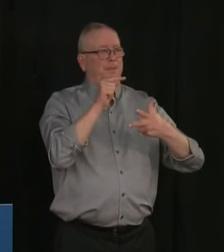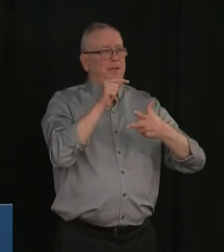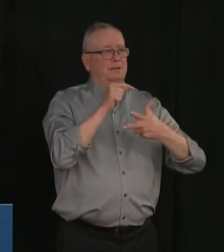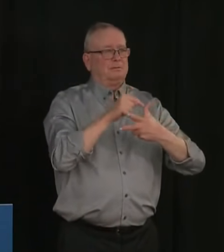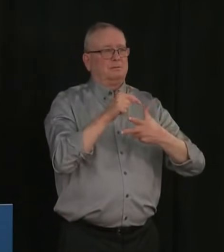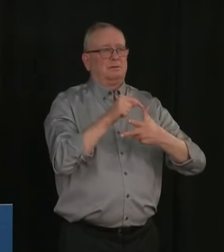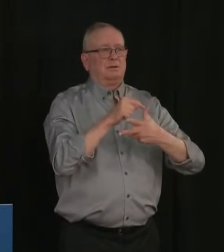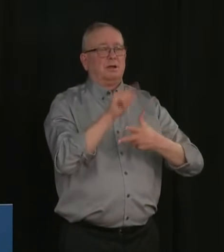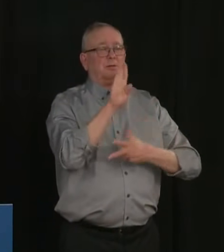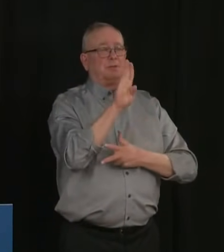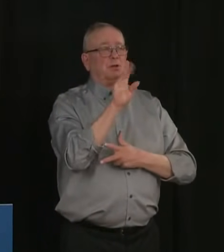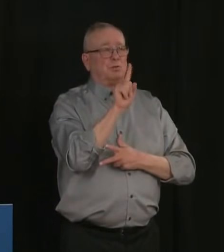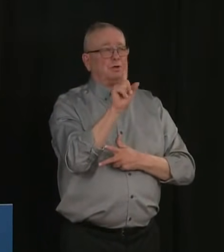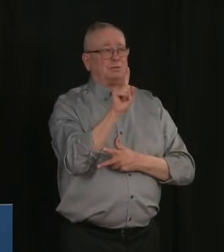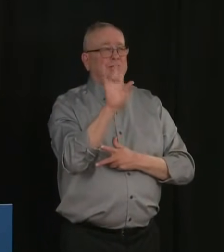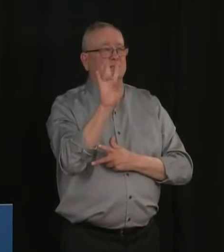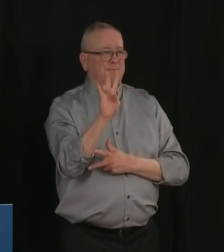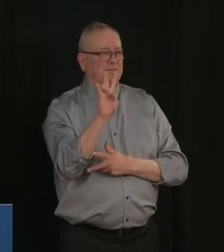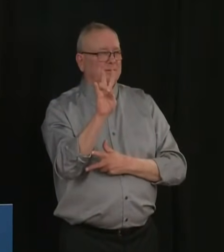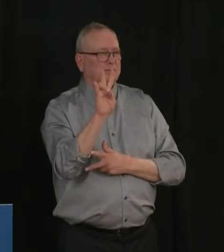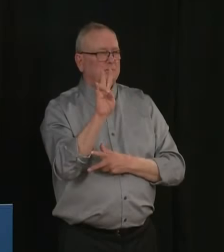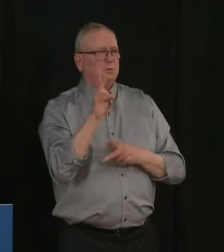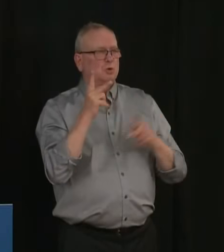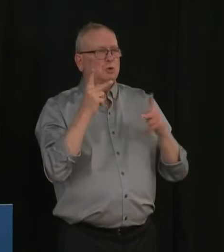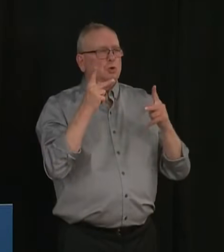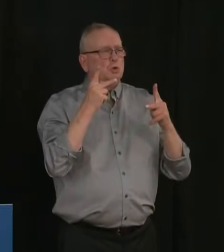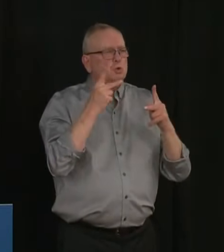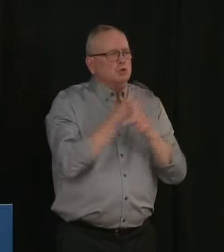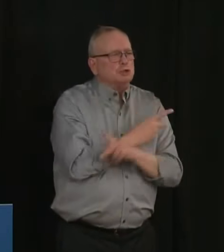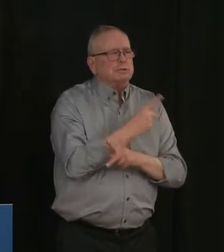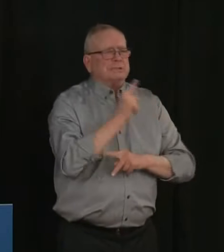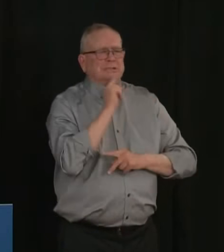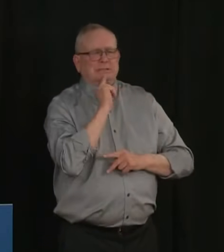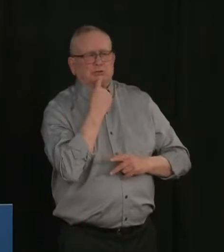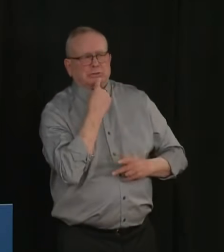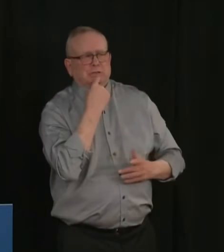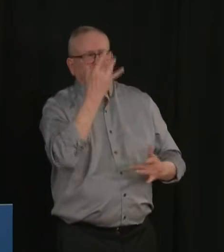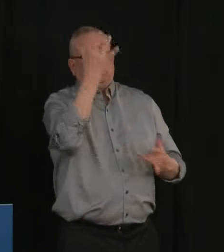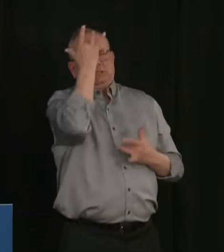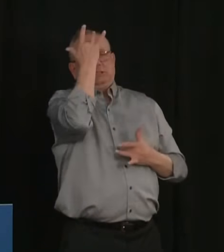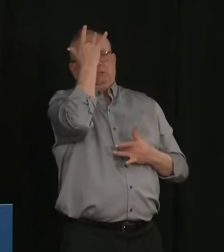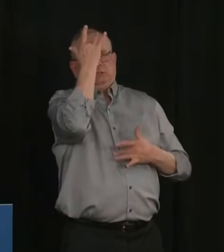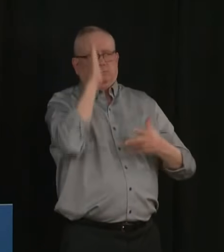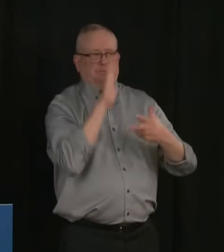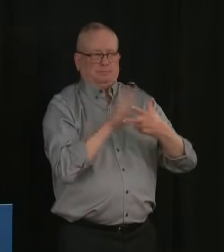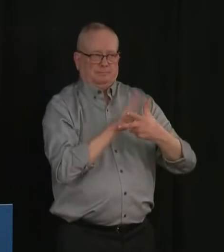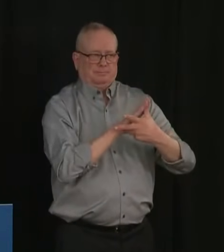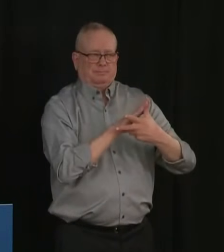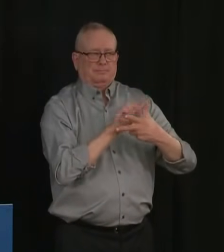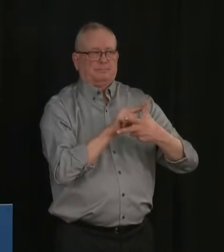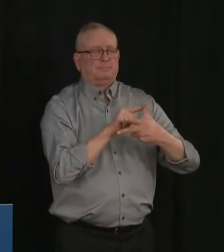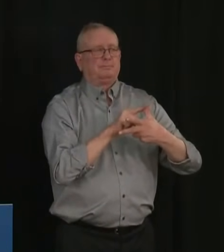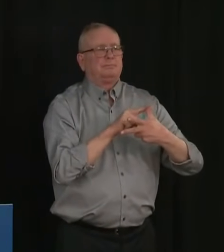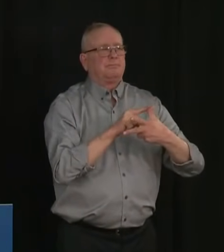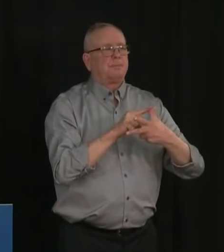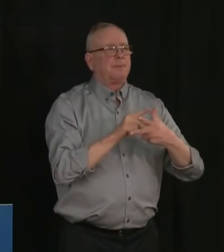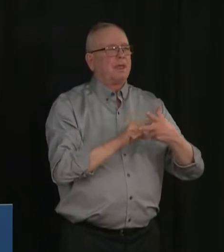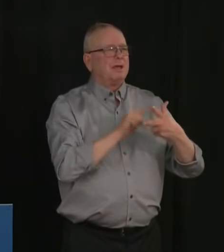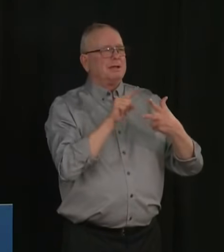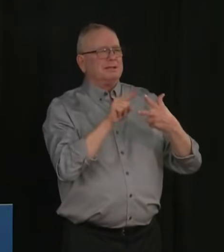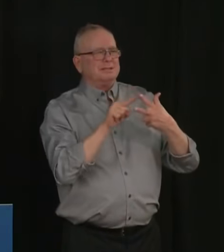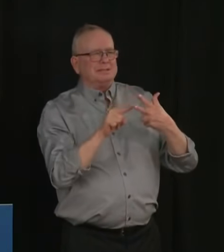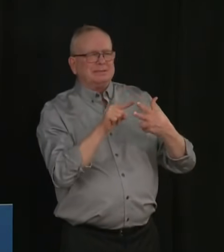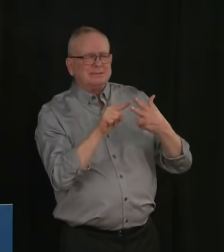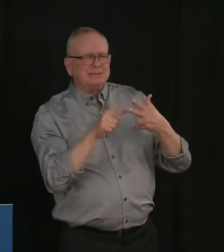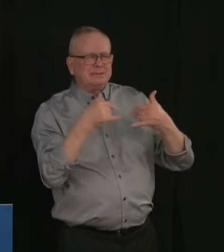seems to be able to cause more severe illness than our original strain. At this point, it's not clear if the other 2 variants